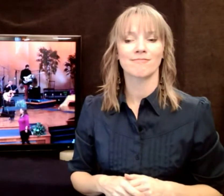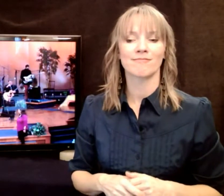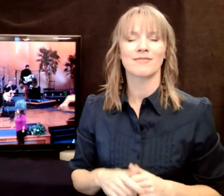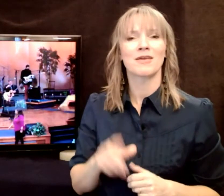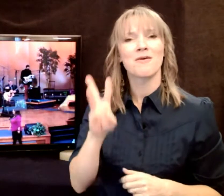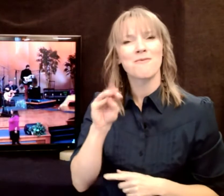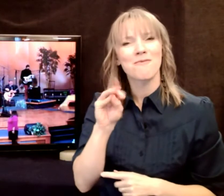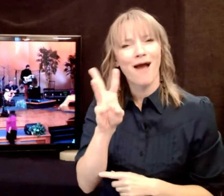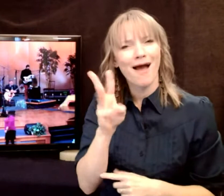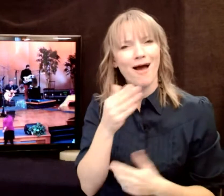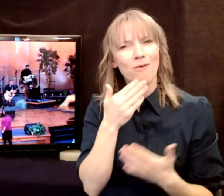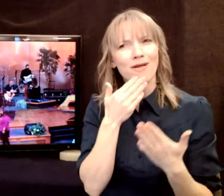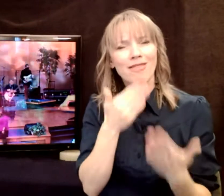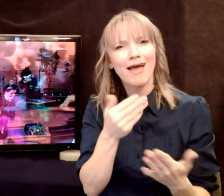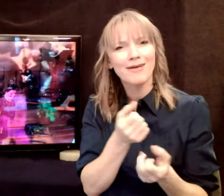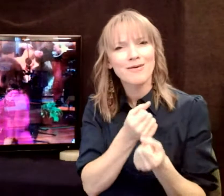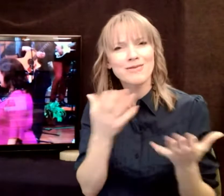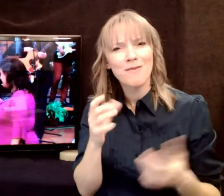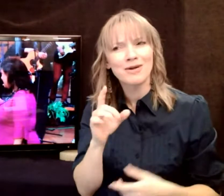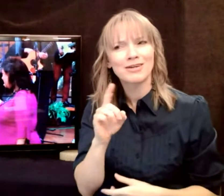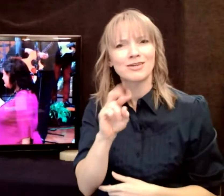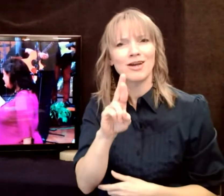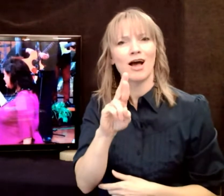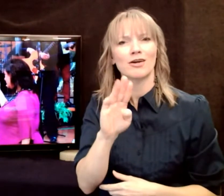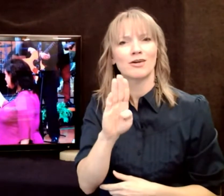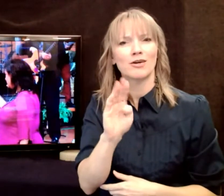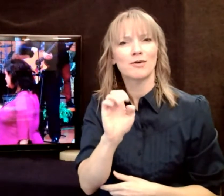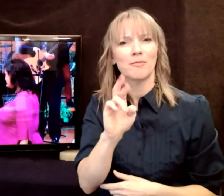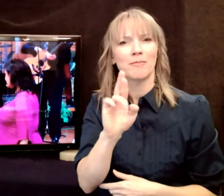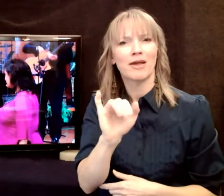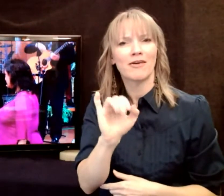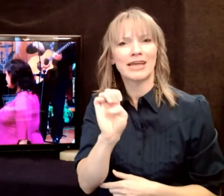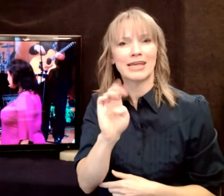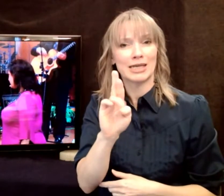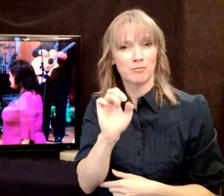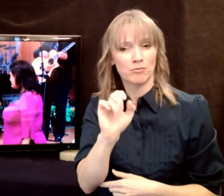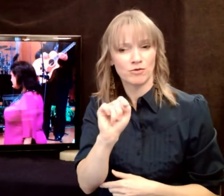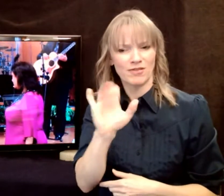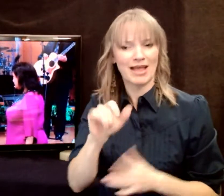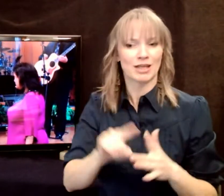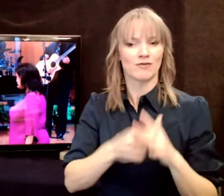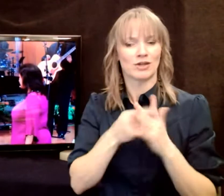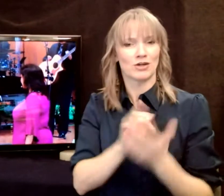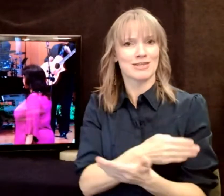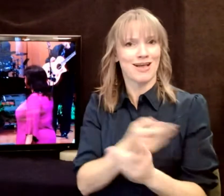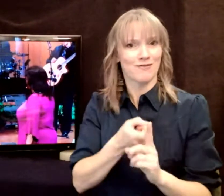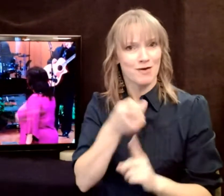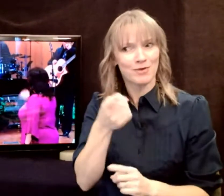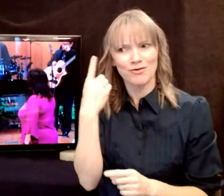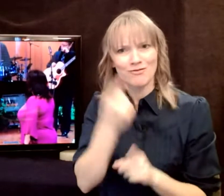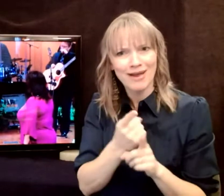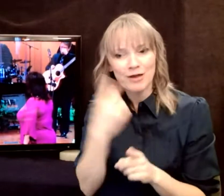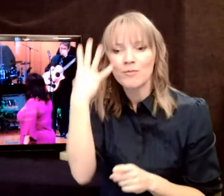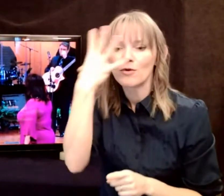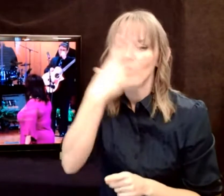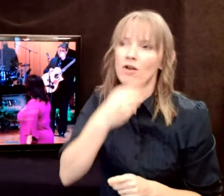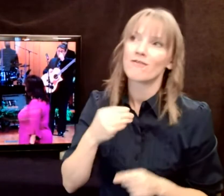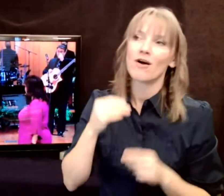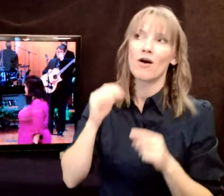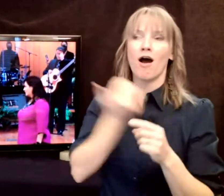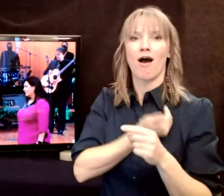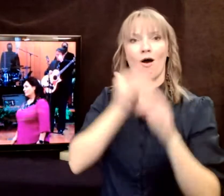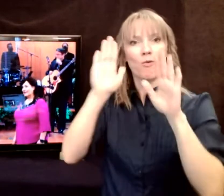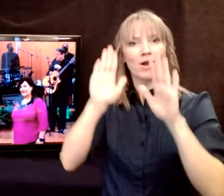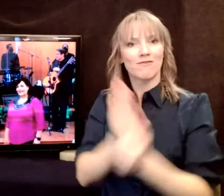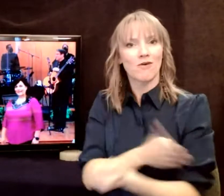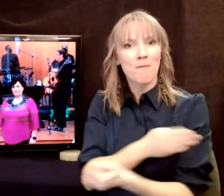Wow, thank you so much, Dr. Barry Ebert, an original song, right, from you, beautiful, along with our wonderful band. We